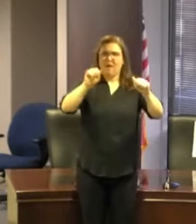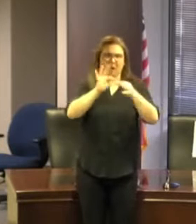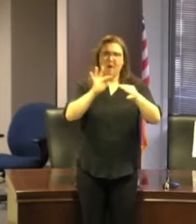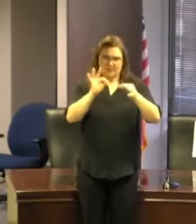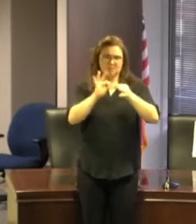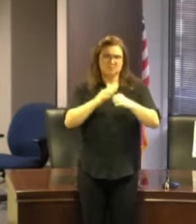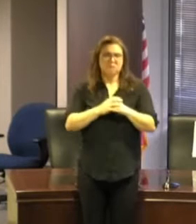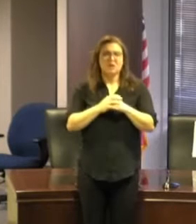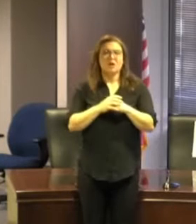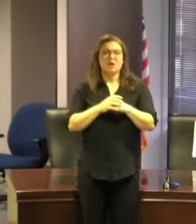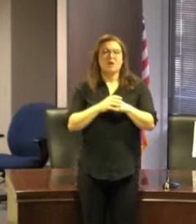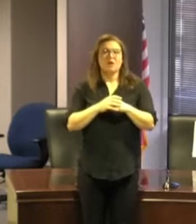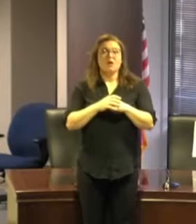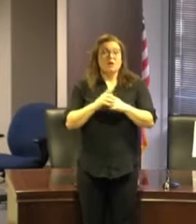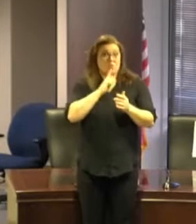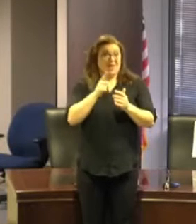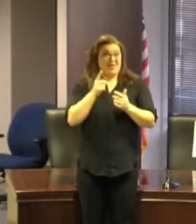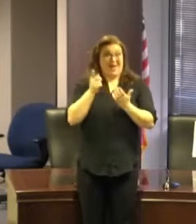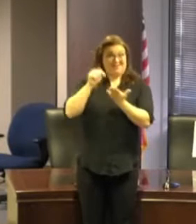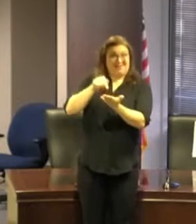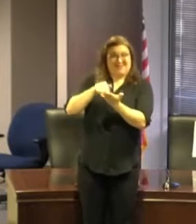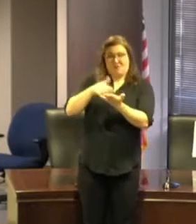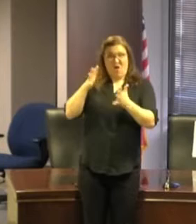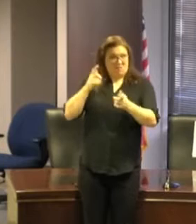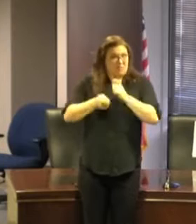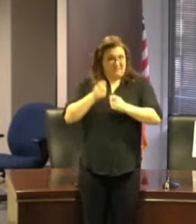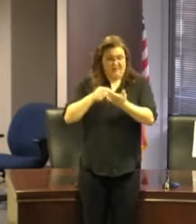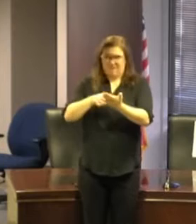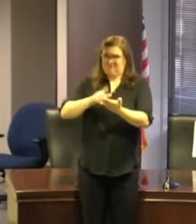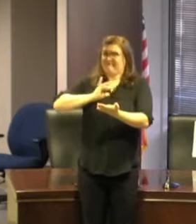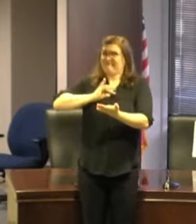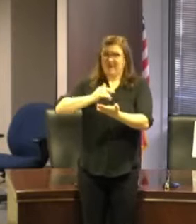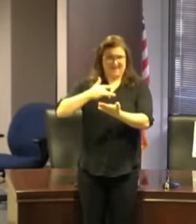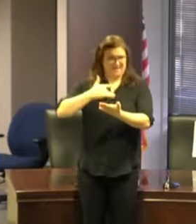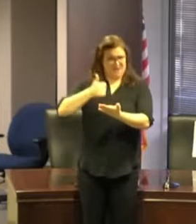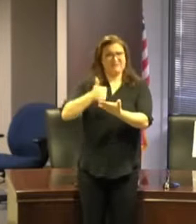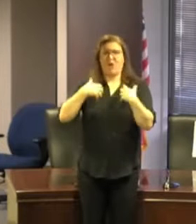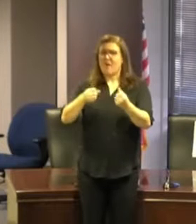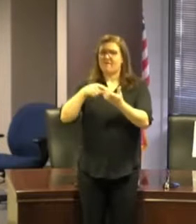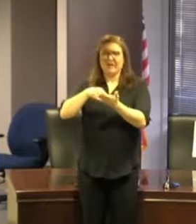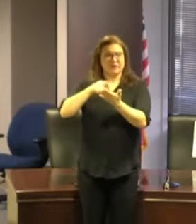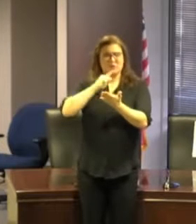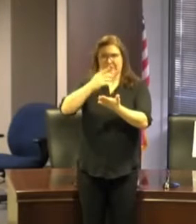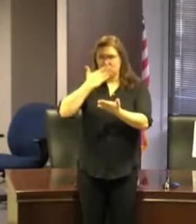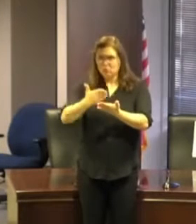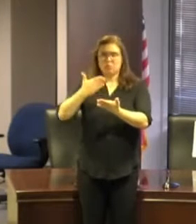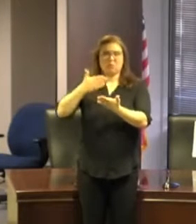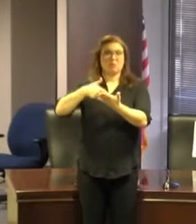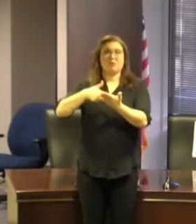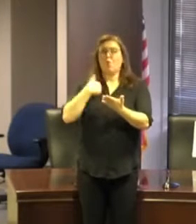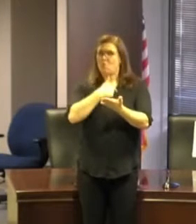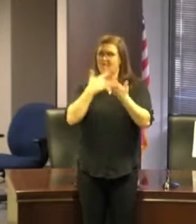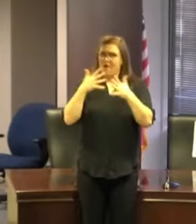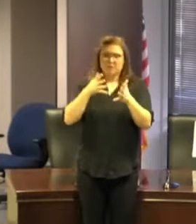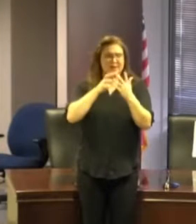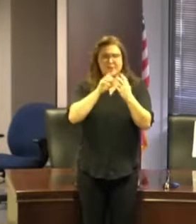very good about where we are with those modifications. And again, in a very collaborative fashion, we've worked with SSIO and Treasury to